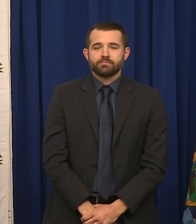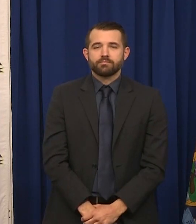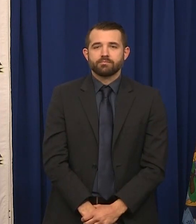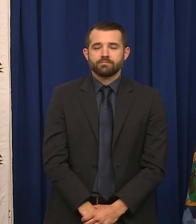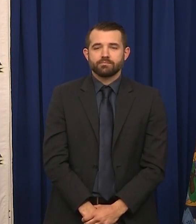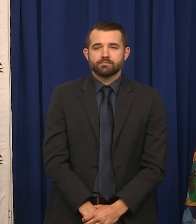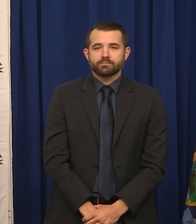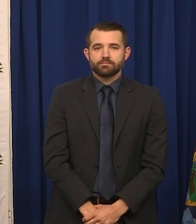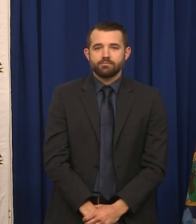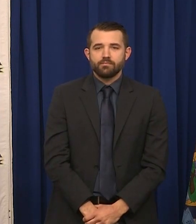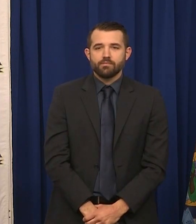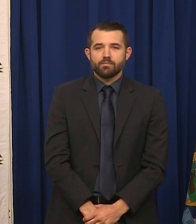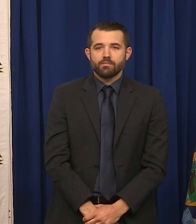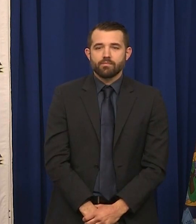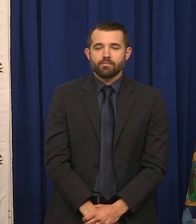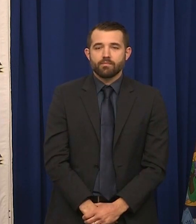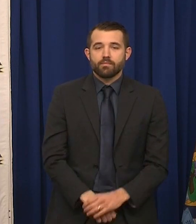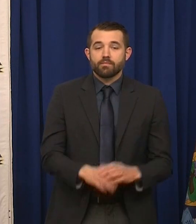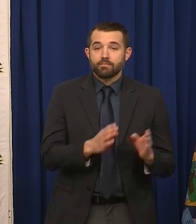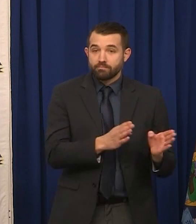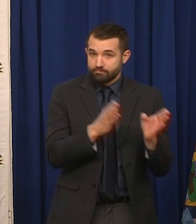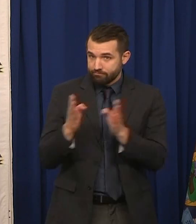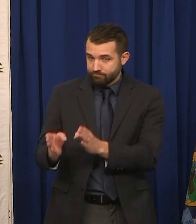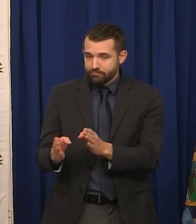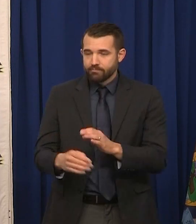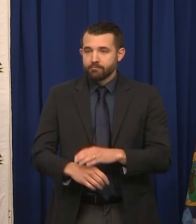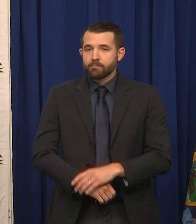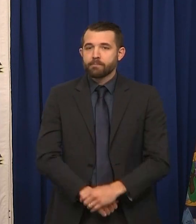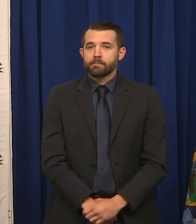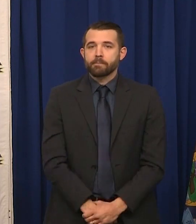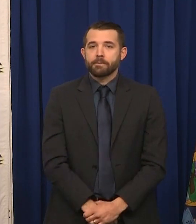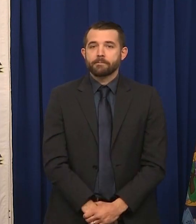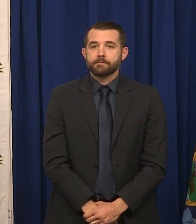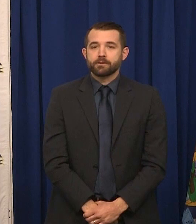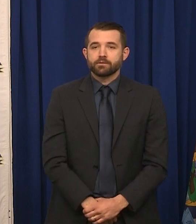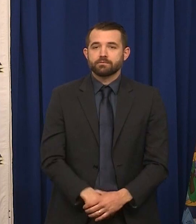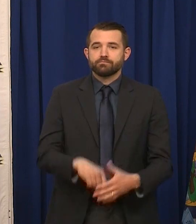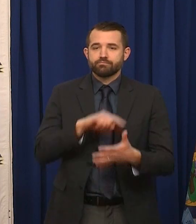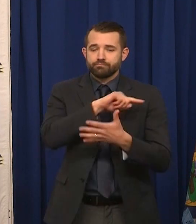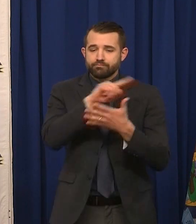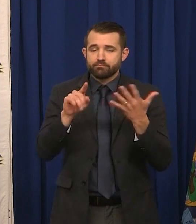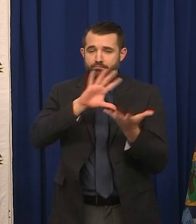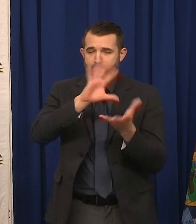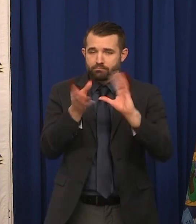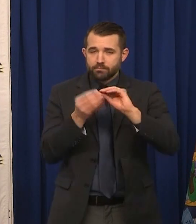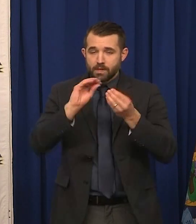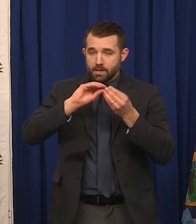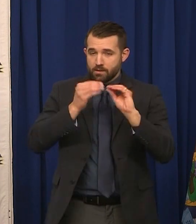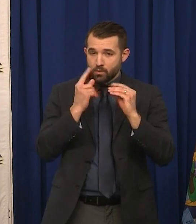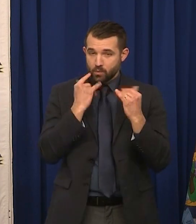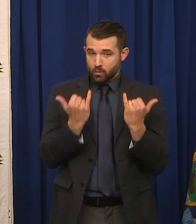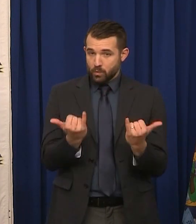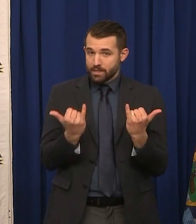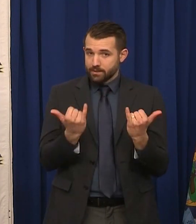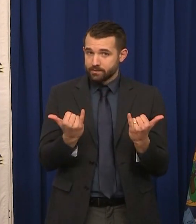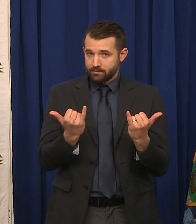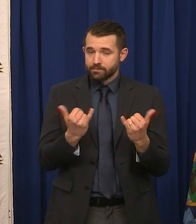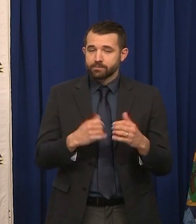I'd like to turn next to summarizing some of the numbers of COVID-19 cases across the state.